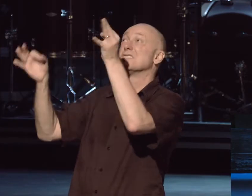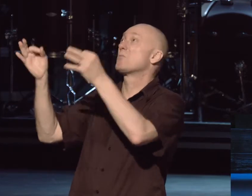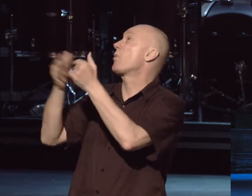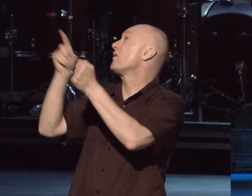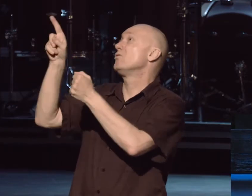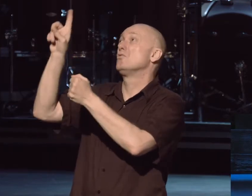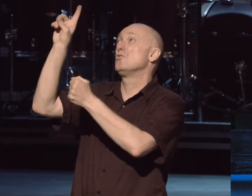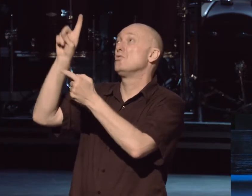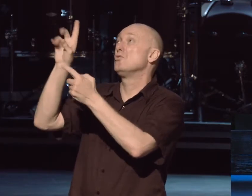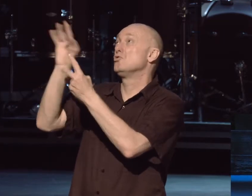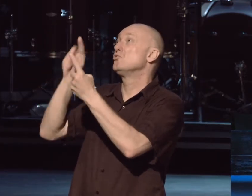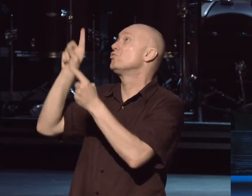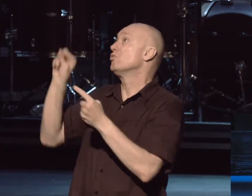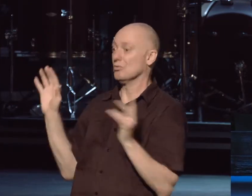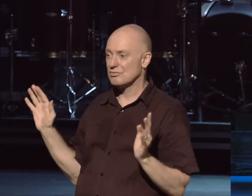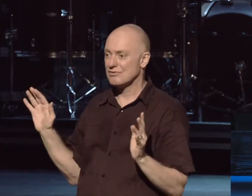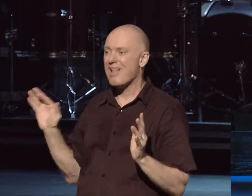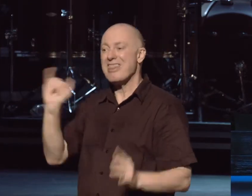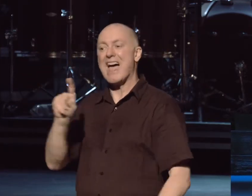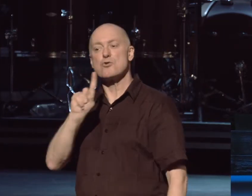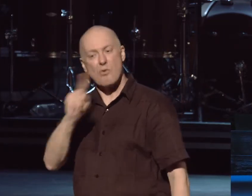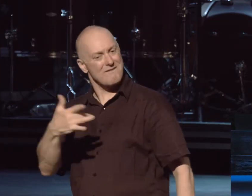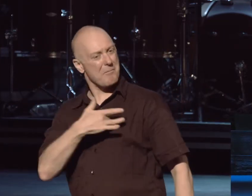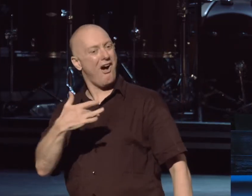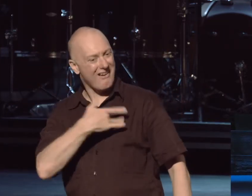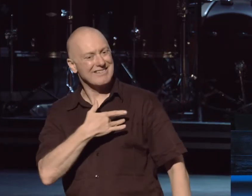That's the genuine heart of confession.